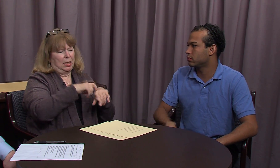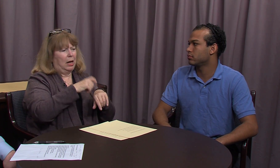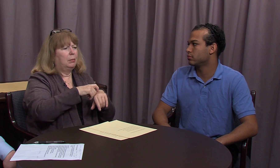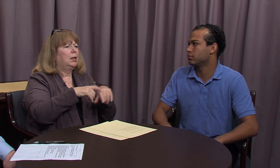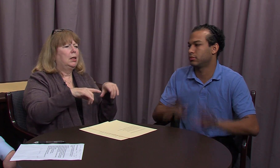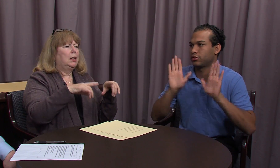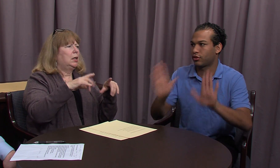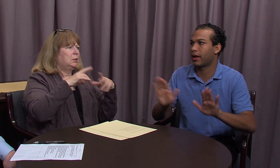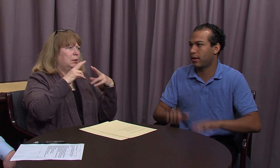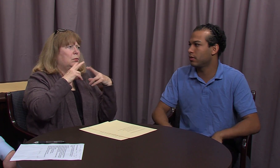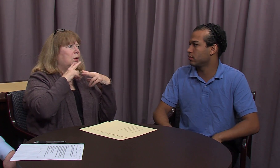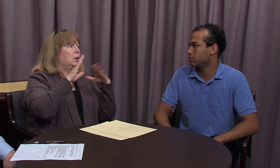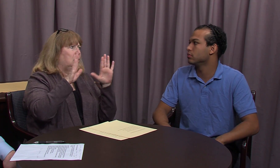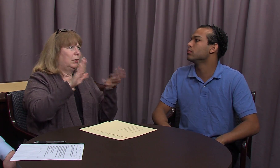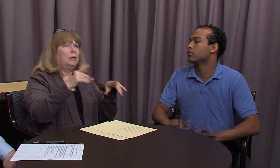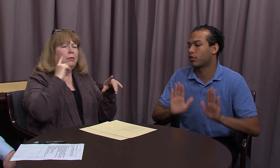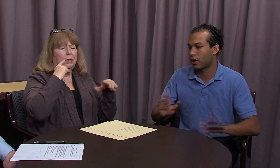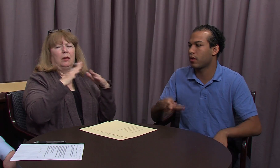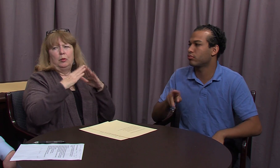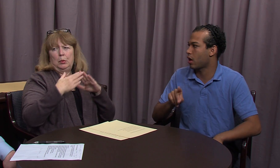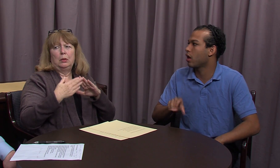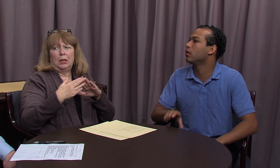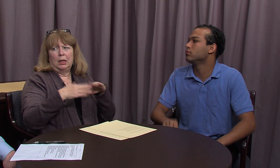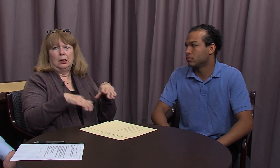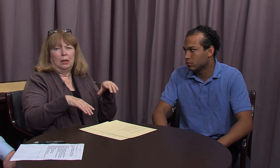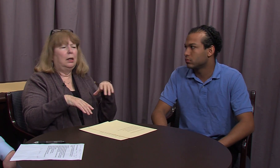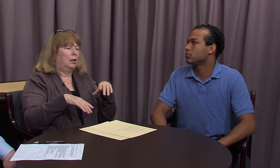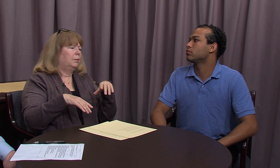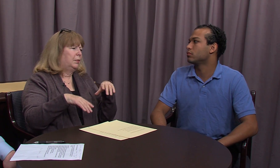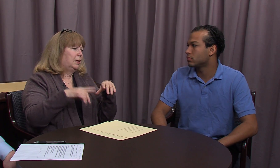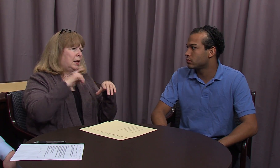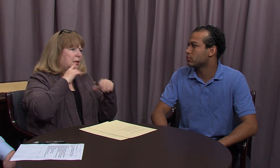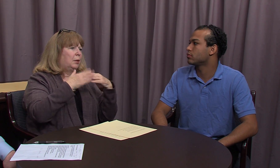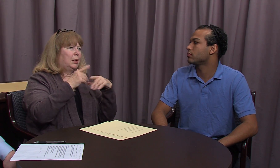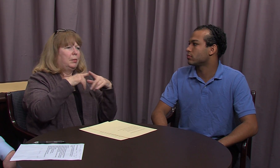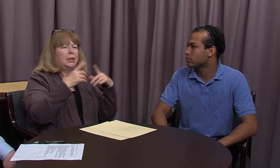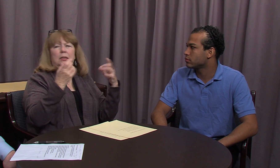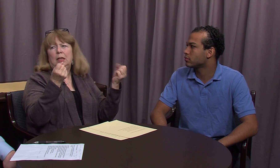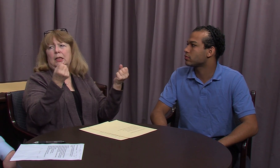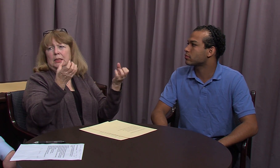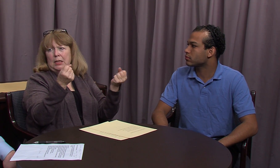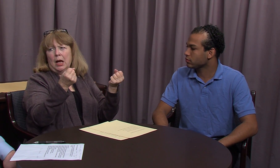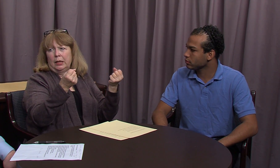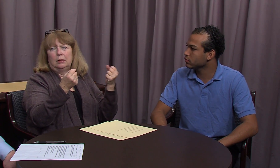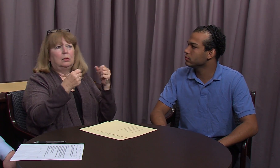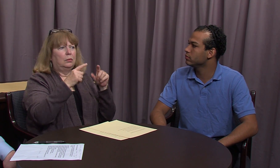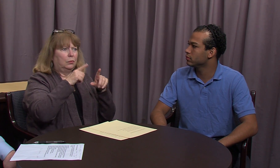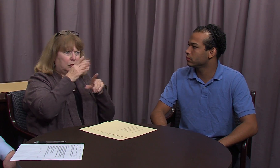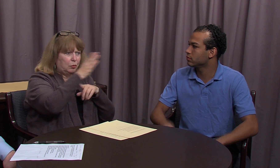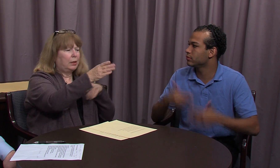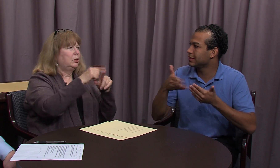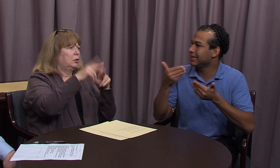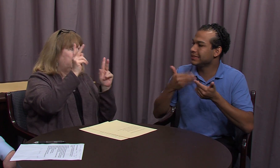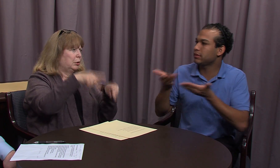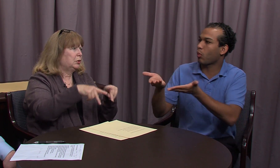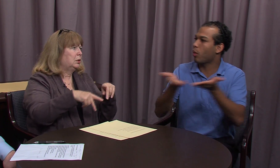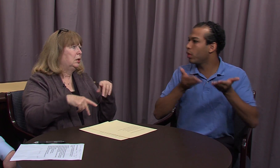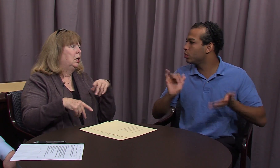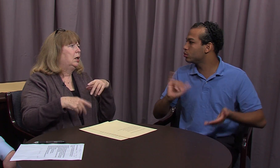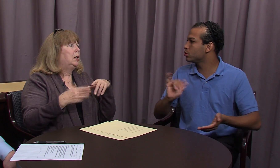FaceTime. Has been really great for the deaf community, and that's helped a lot because then they can sign directly to the person, and